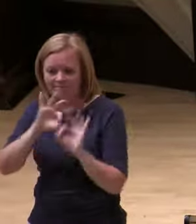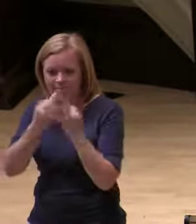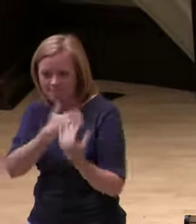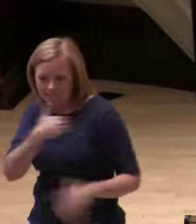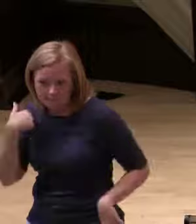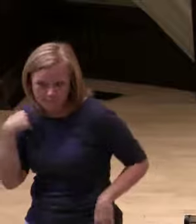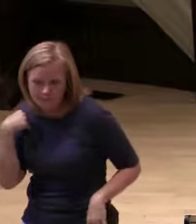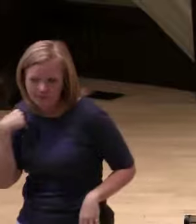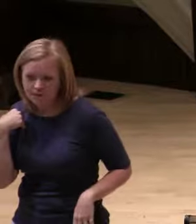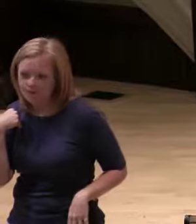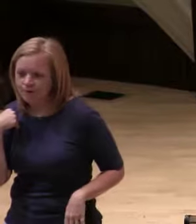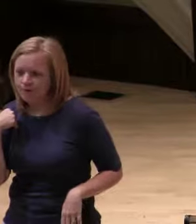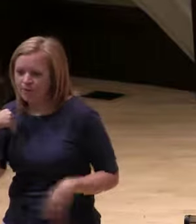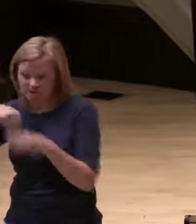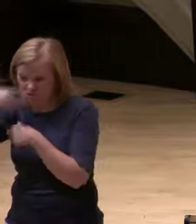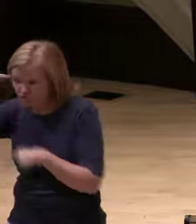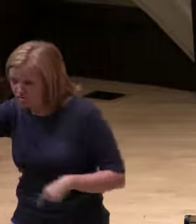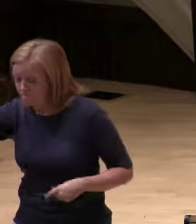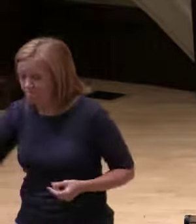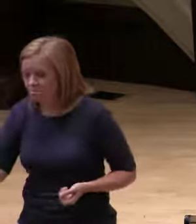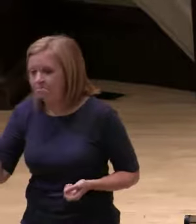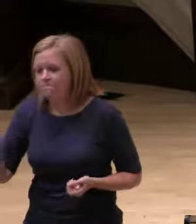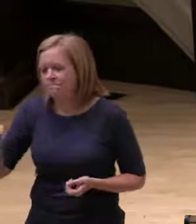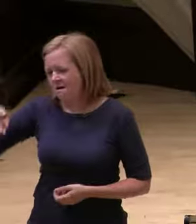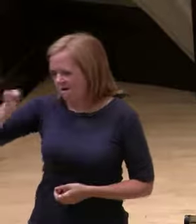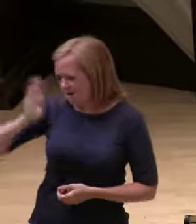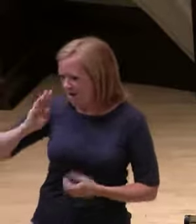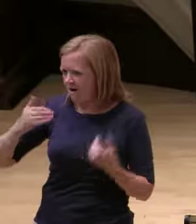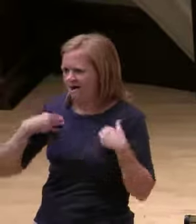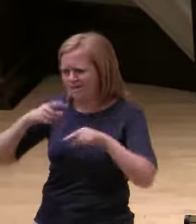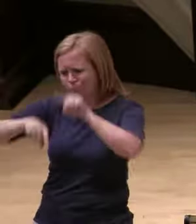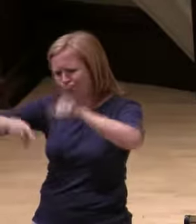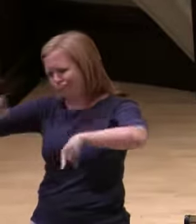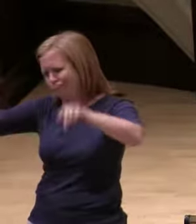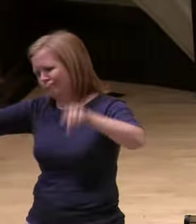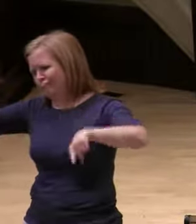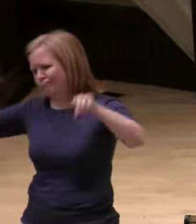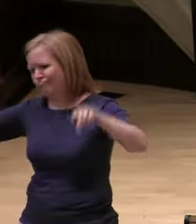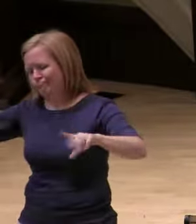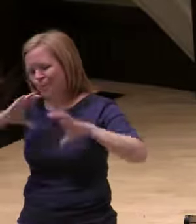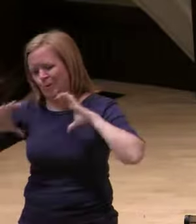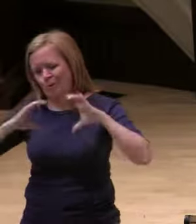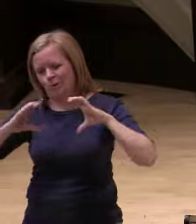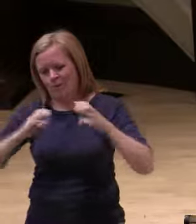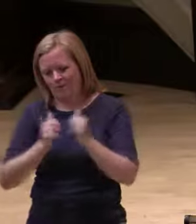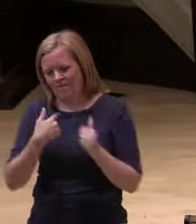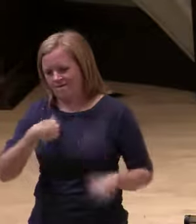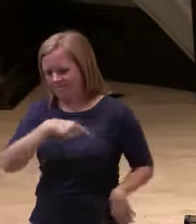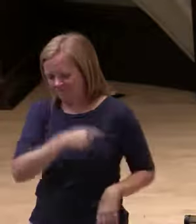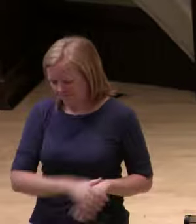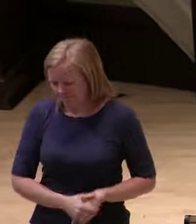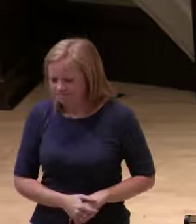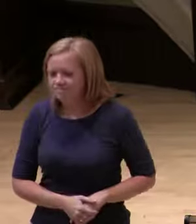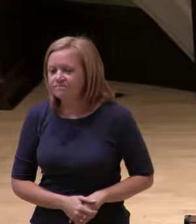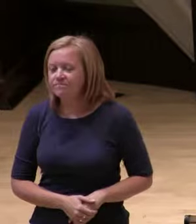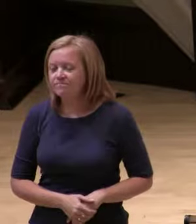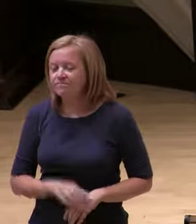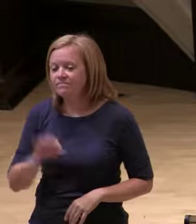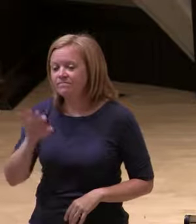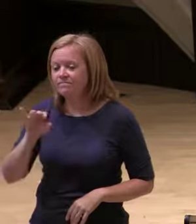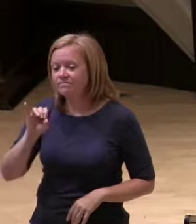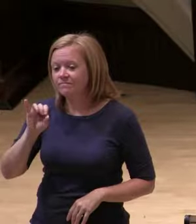member or even in a dream. God has so many ways of communicating with us. Father Jim